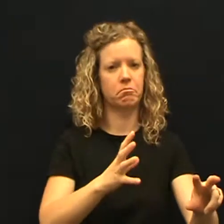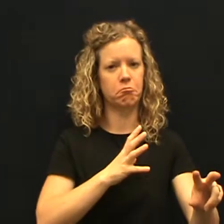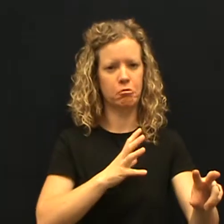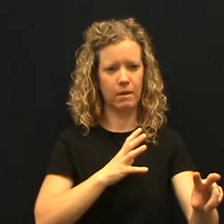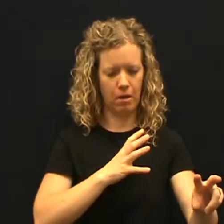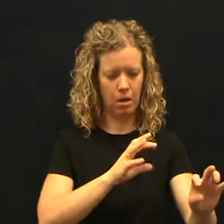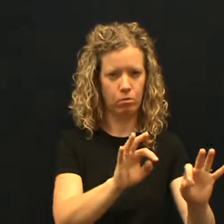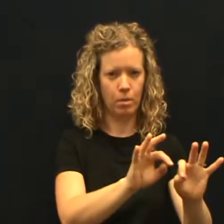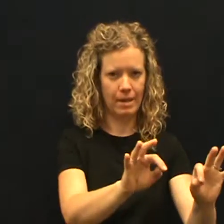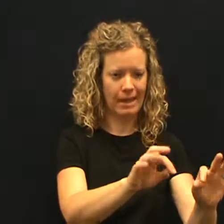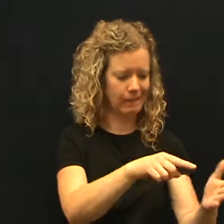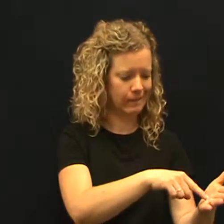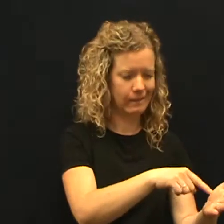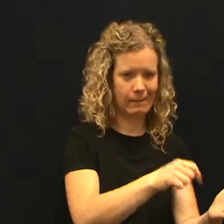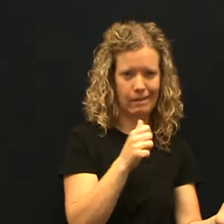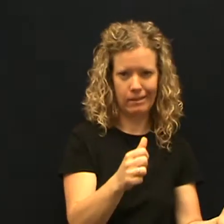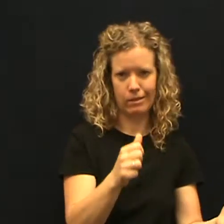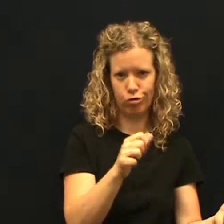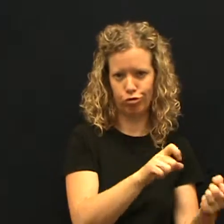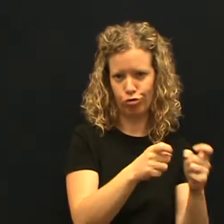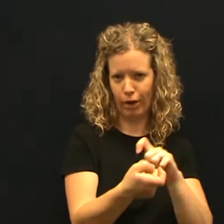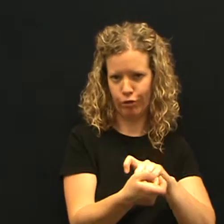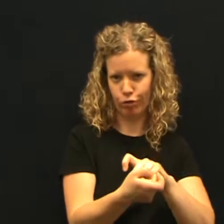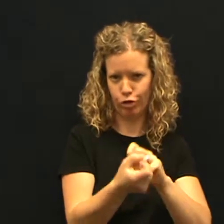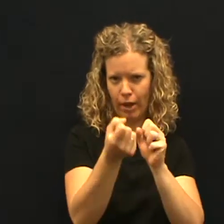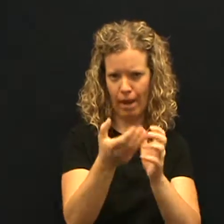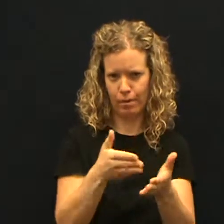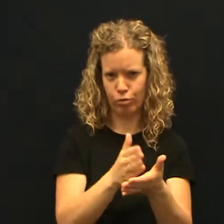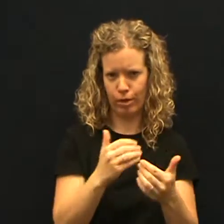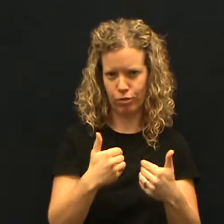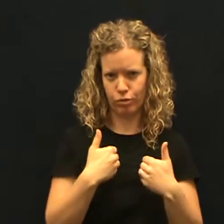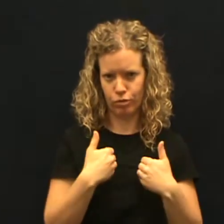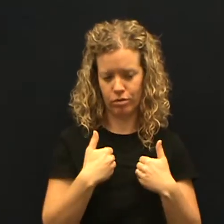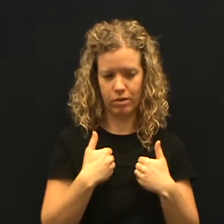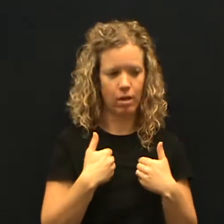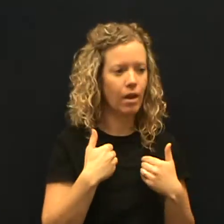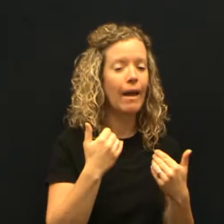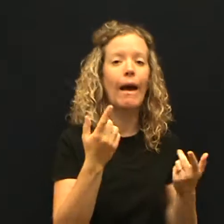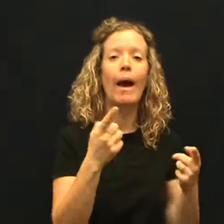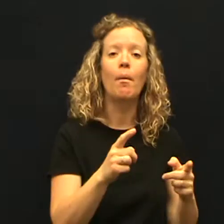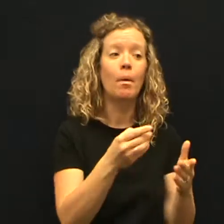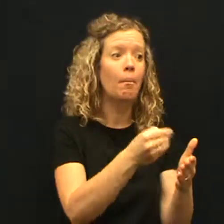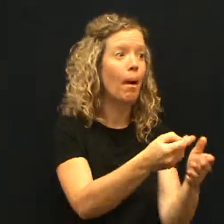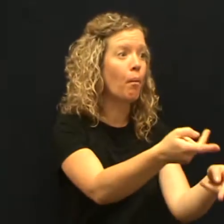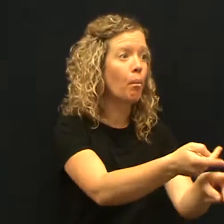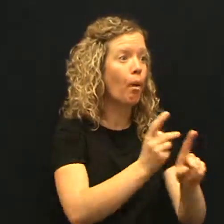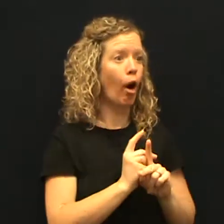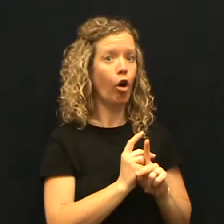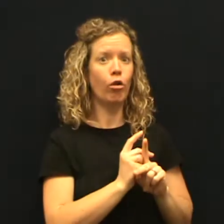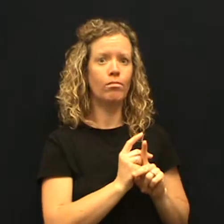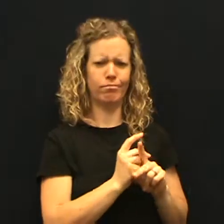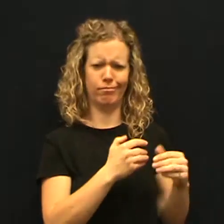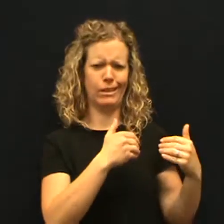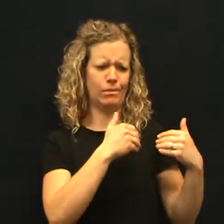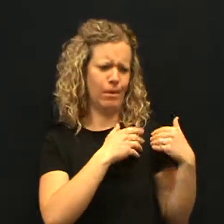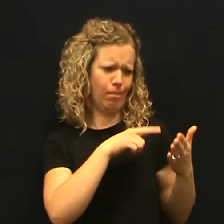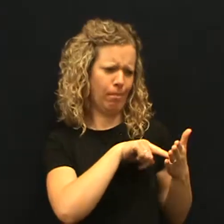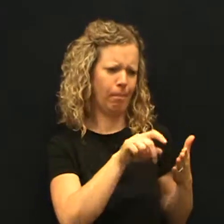debt doesn't do that. If you take out a loan, you have to repay the loan. It has nothing to do with the ownership